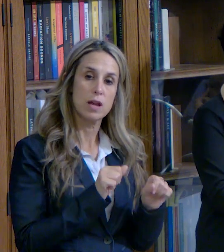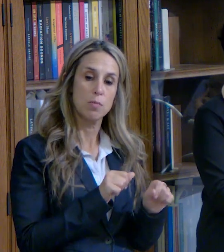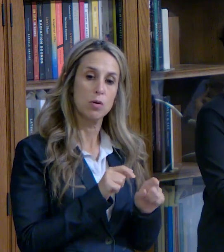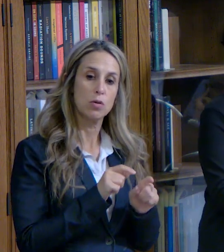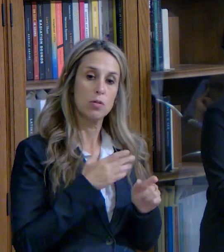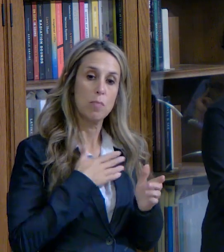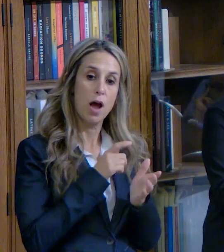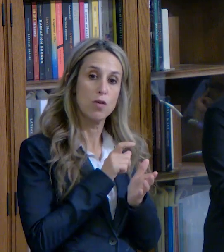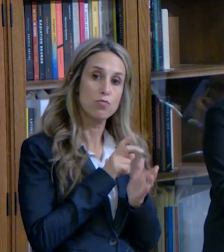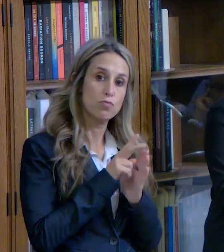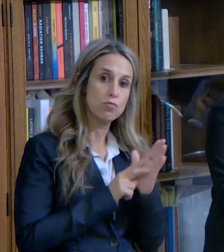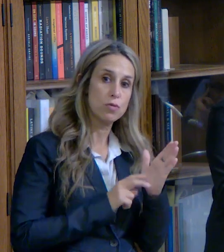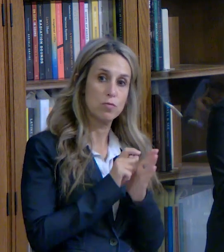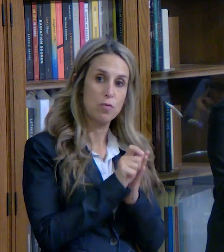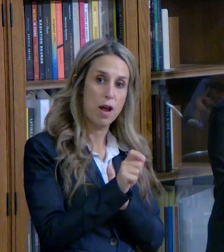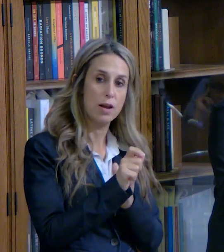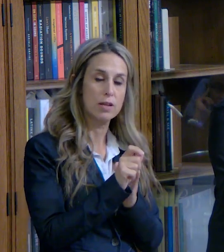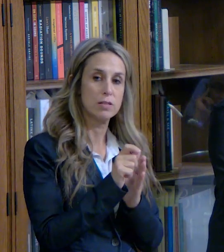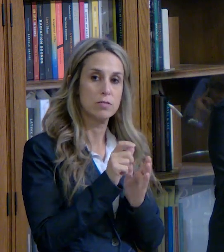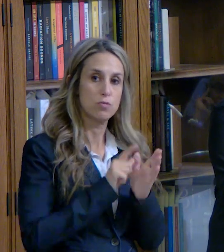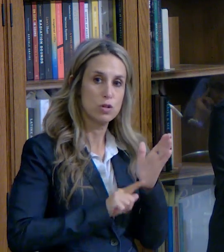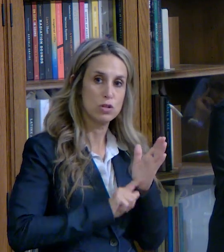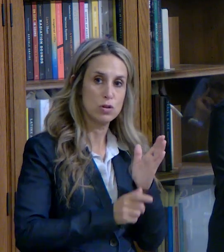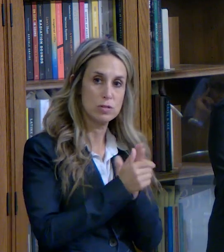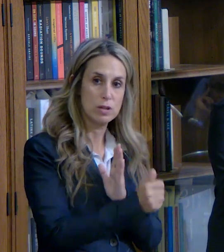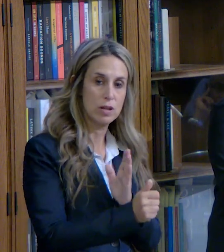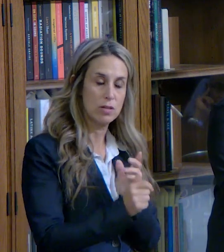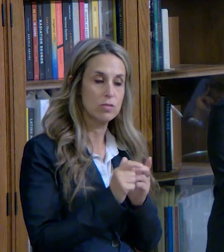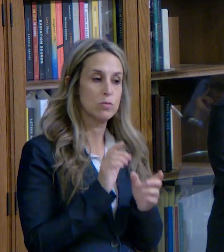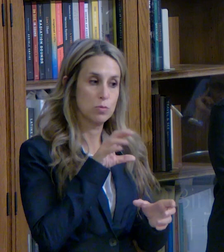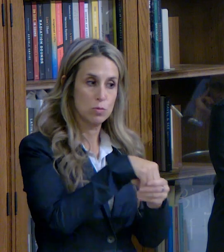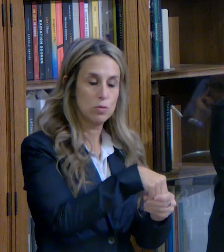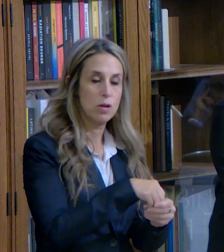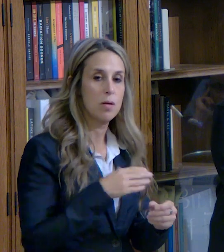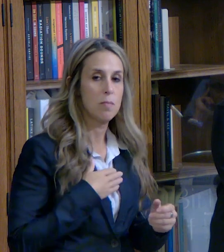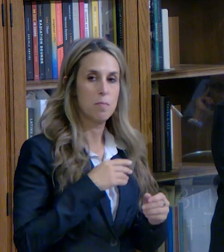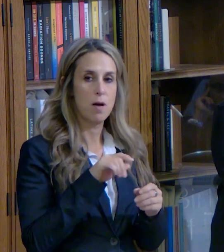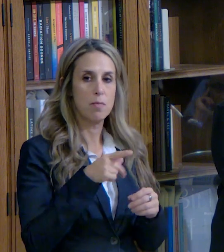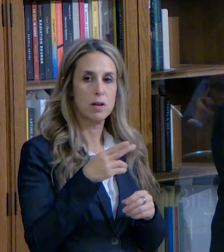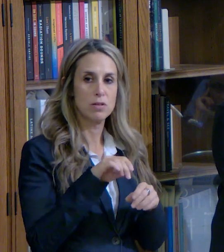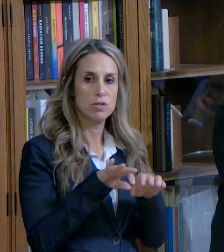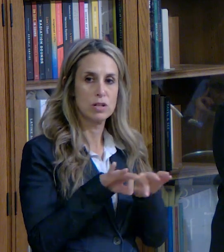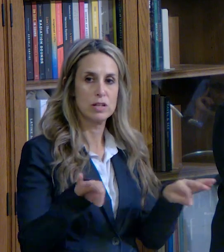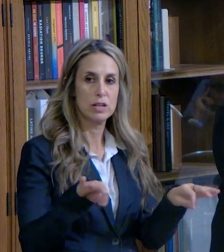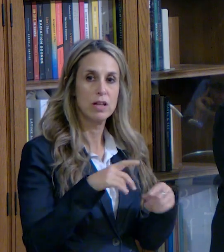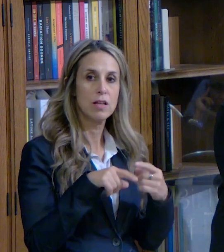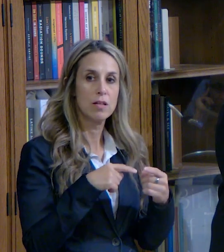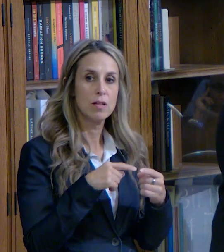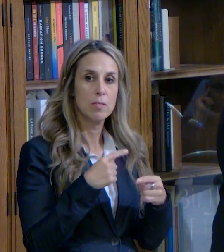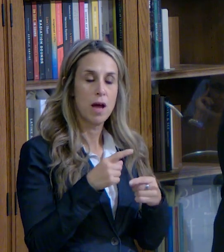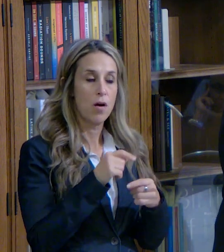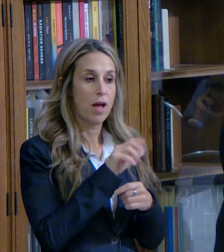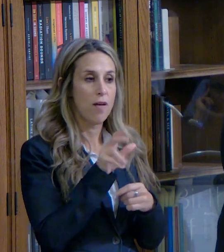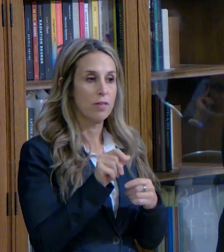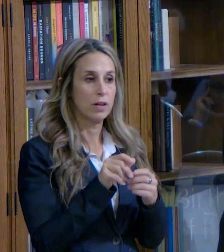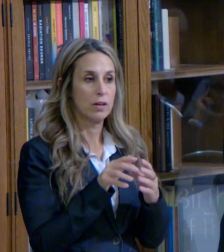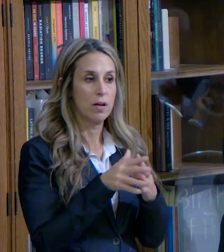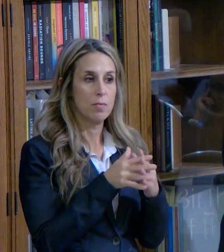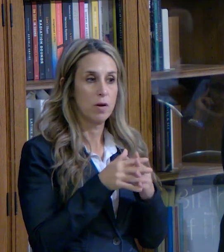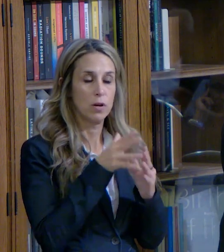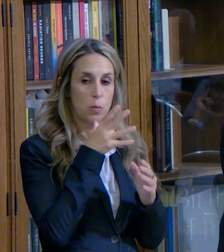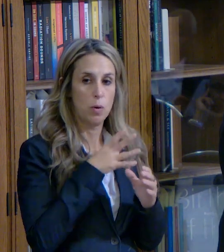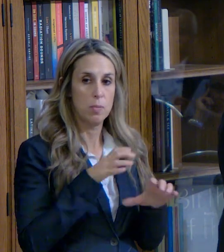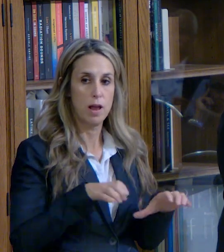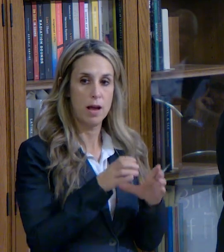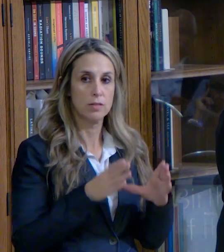and research skills to focus on this topic in depth my dissertation is about African-American women activists